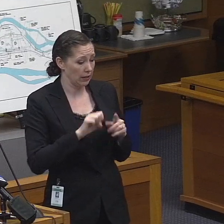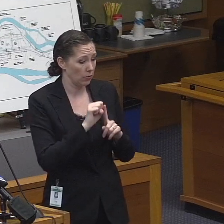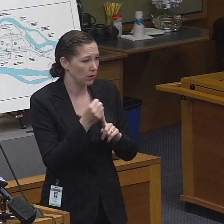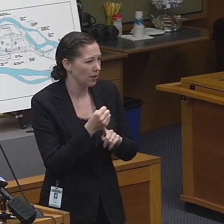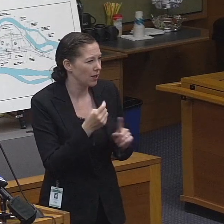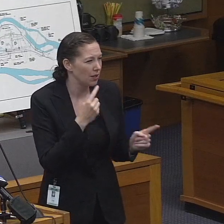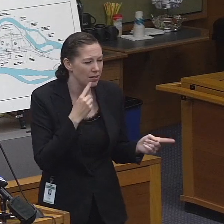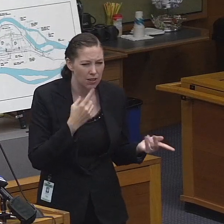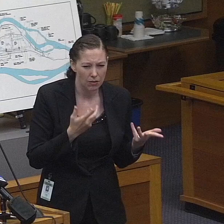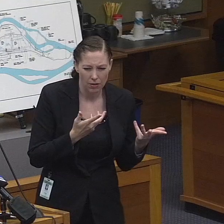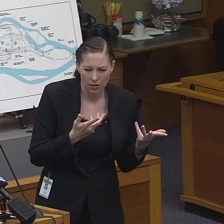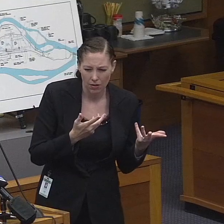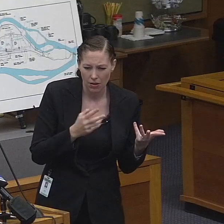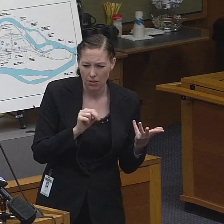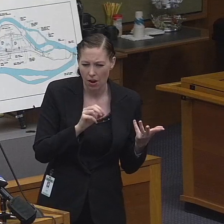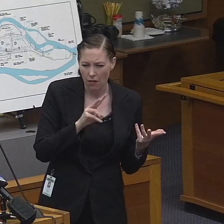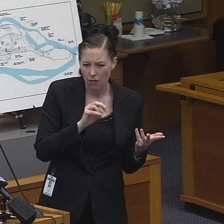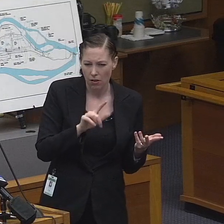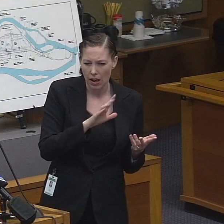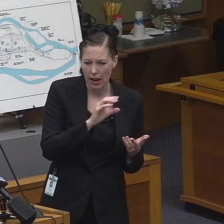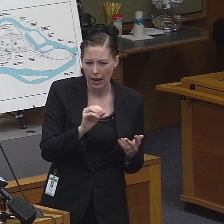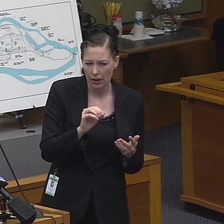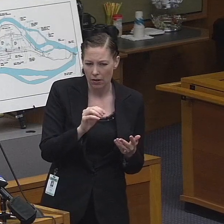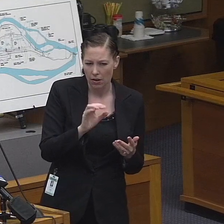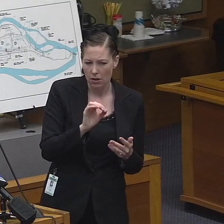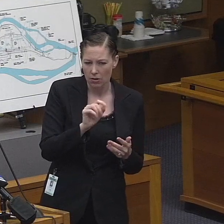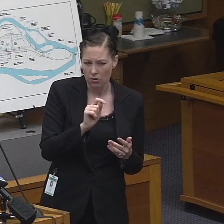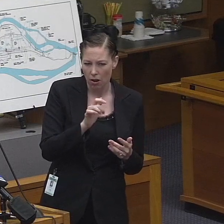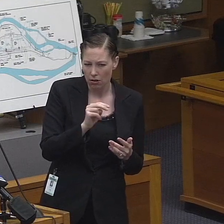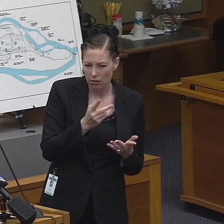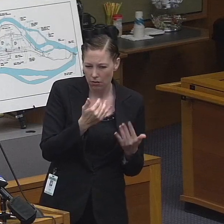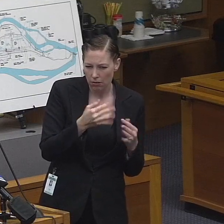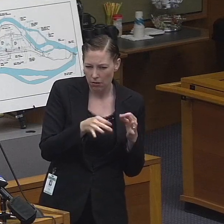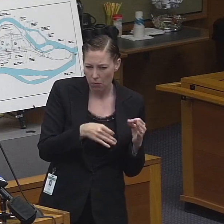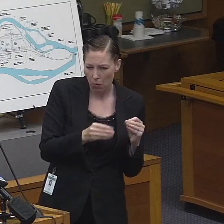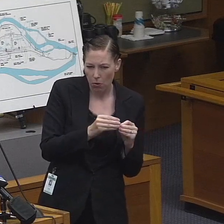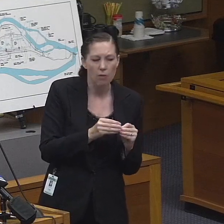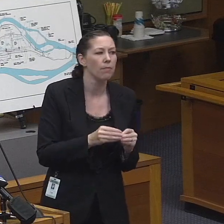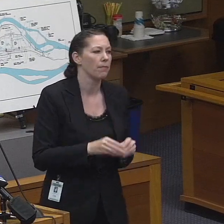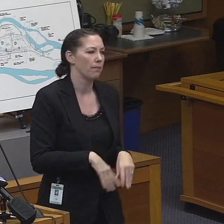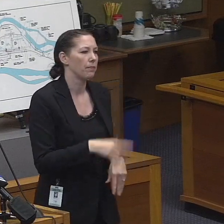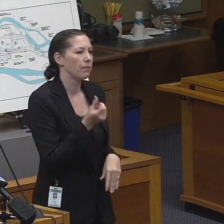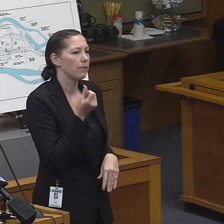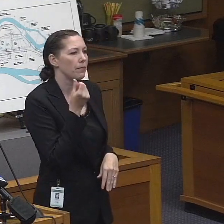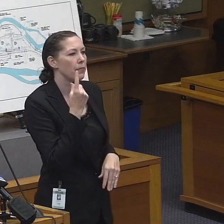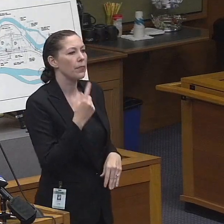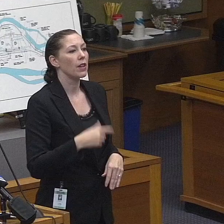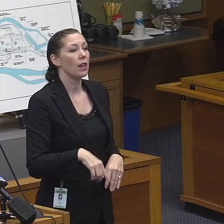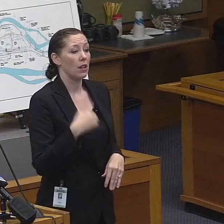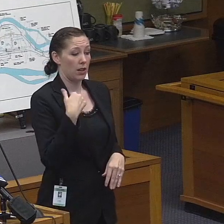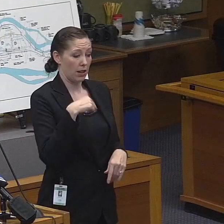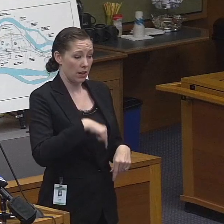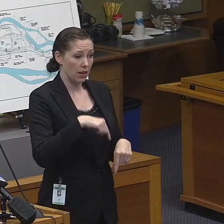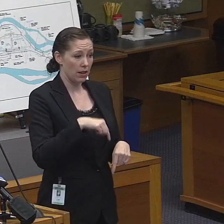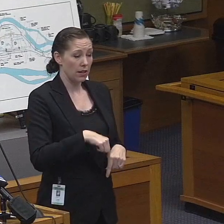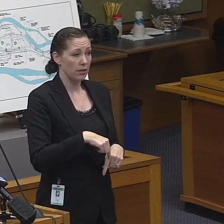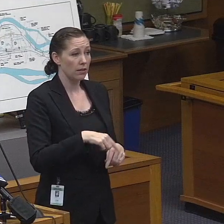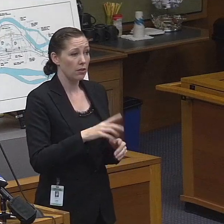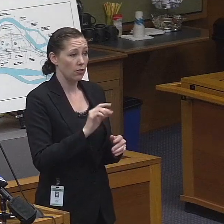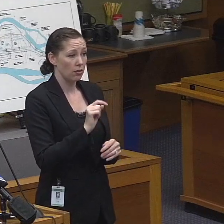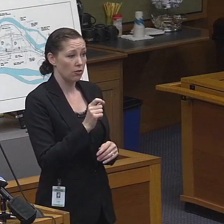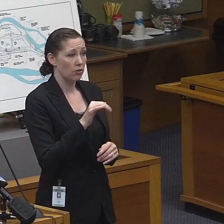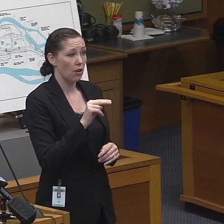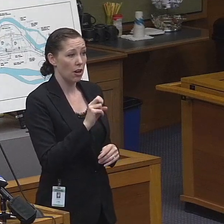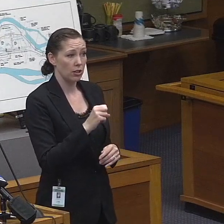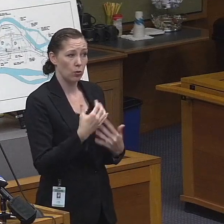in what way? Algal toxins are an emerging contaminant of concern in the water industry. And so the research,